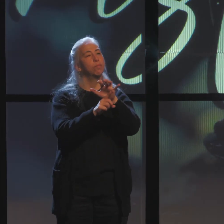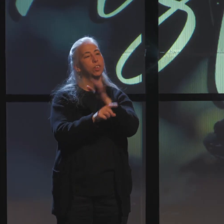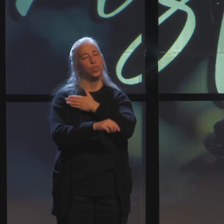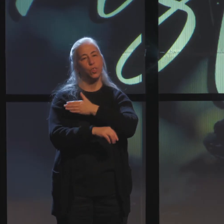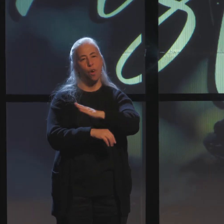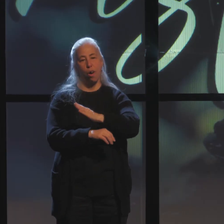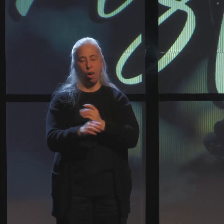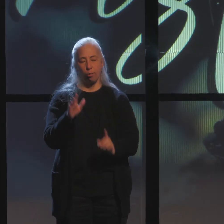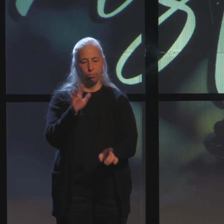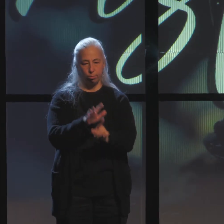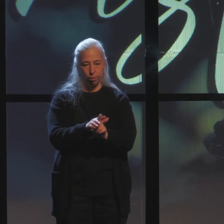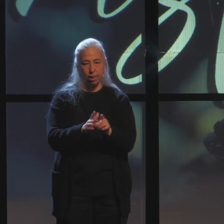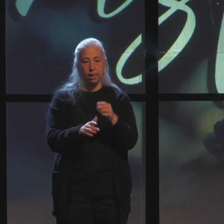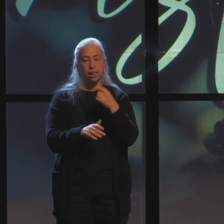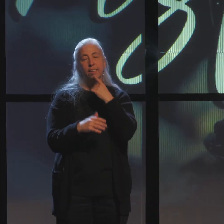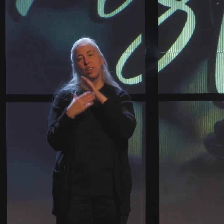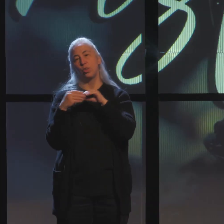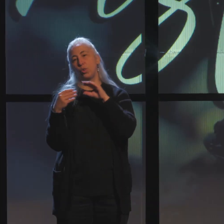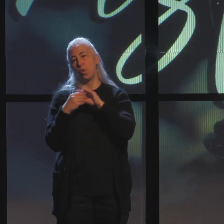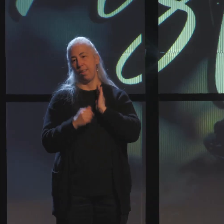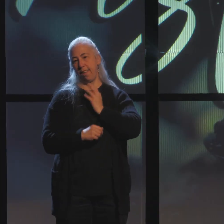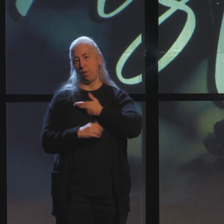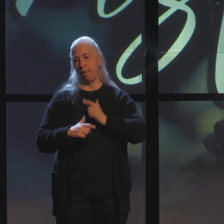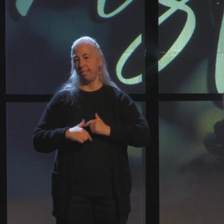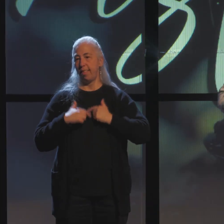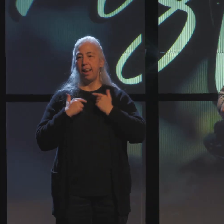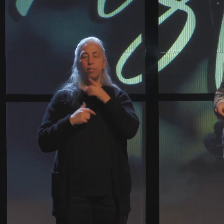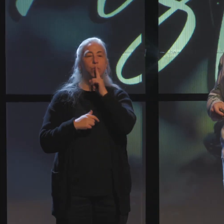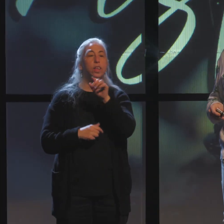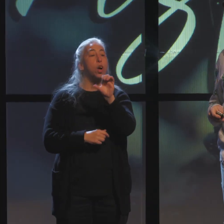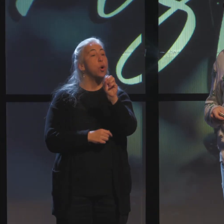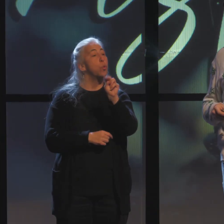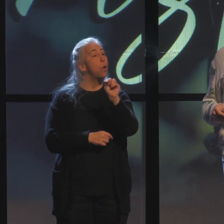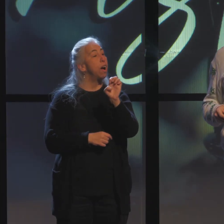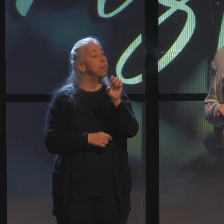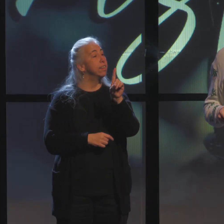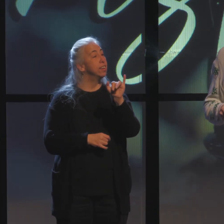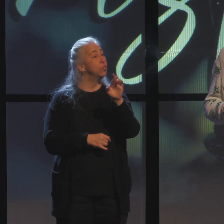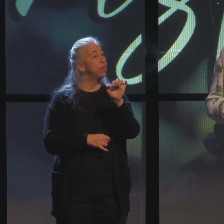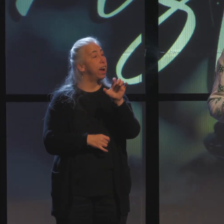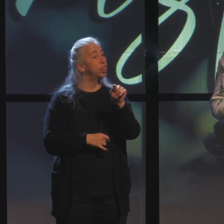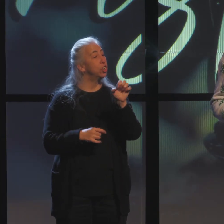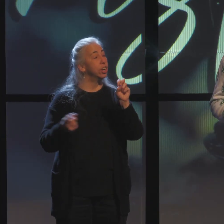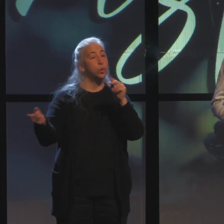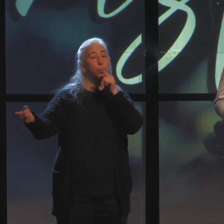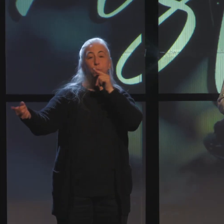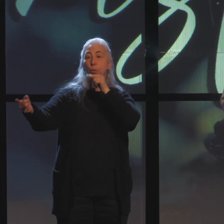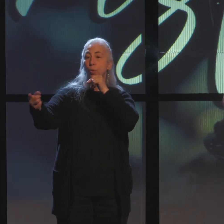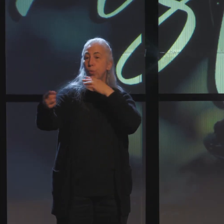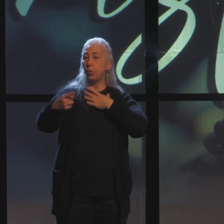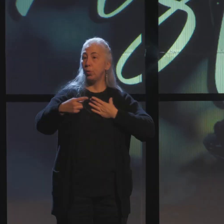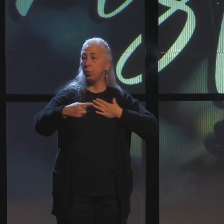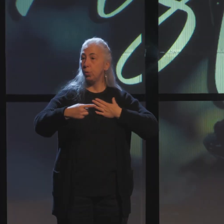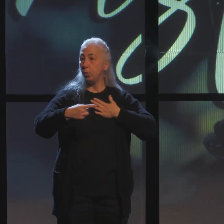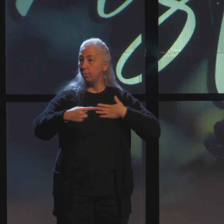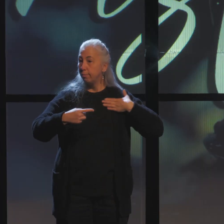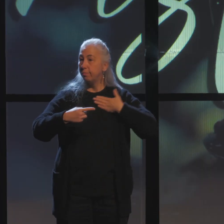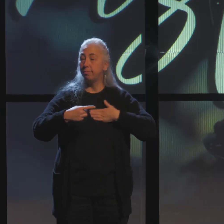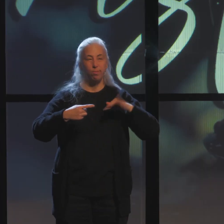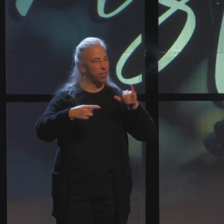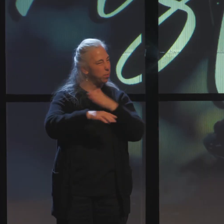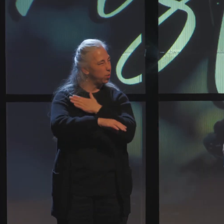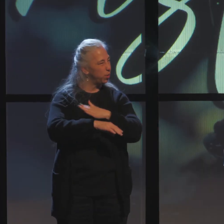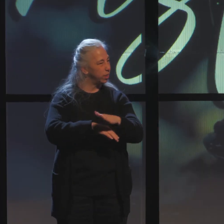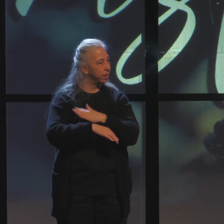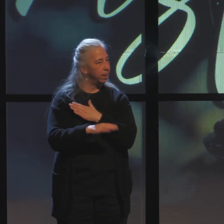of the story of our lives in the most simplest way. How many One Direction fans do we have? Listening, tuning in online, watching, right? Now you're calling